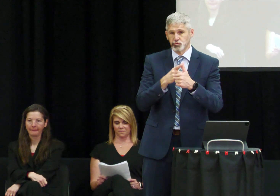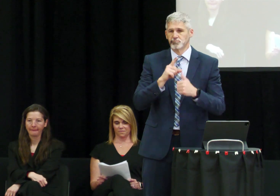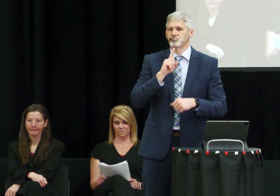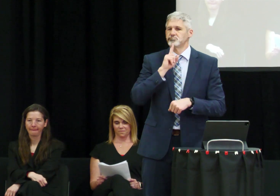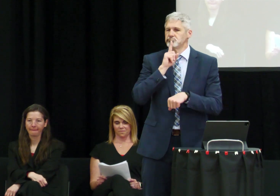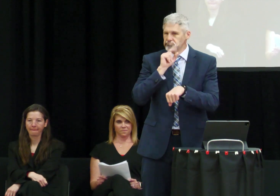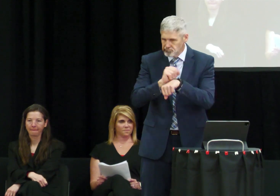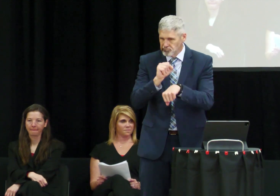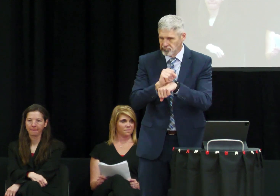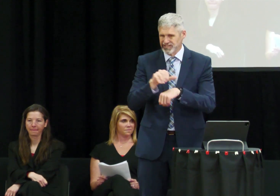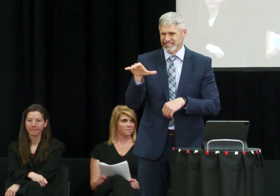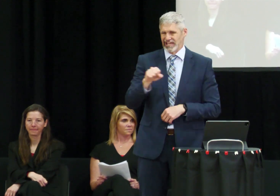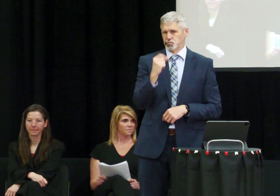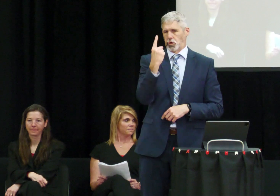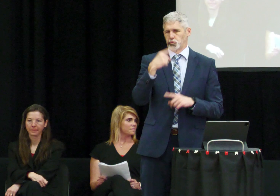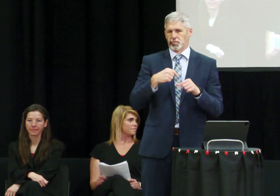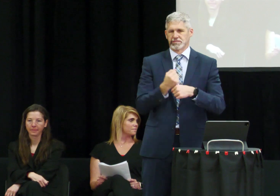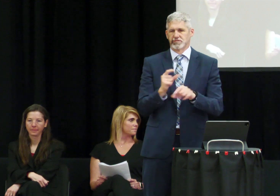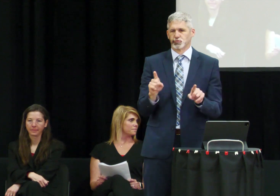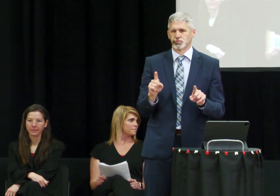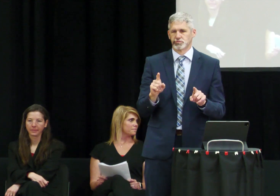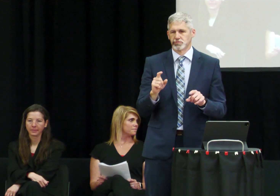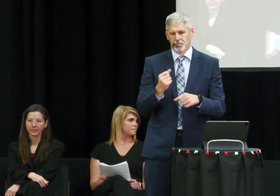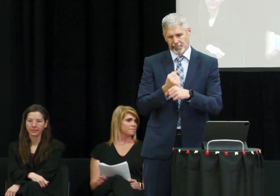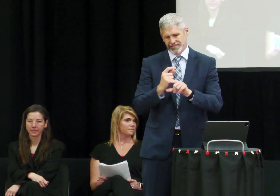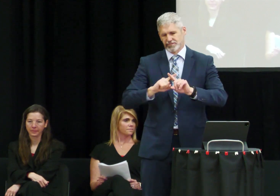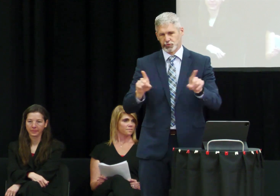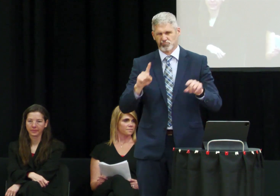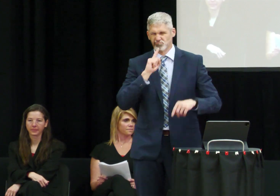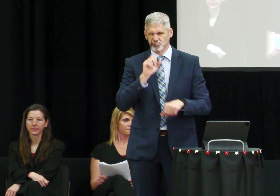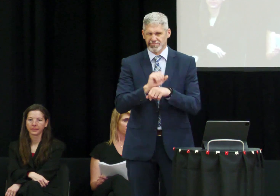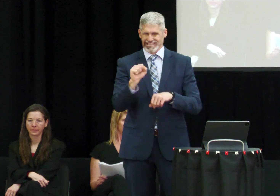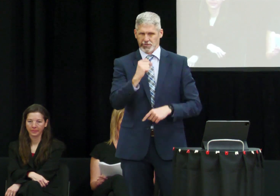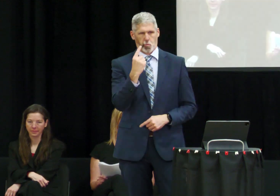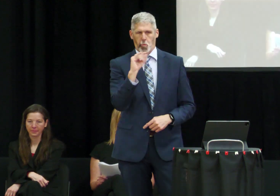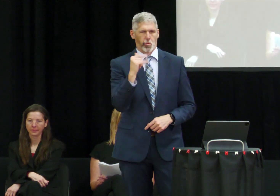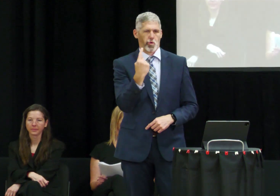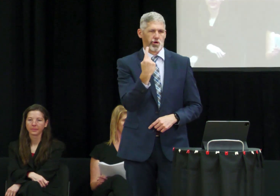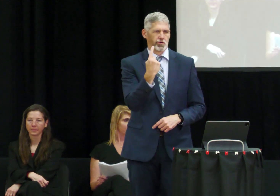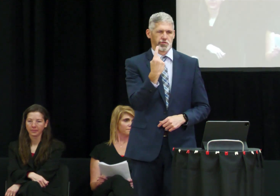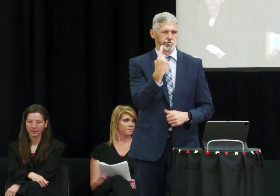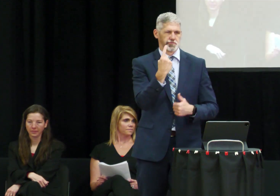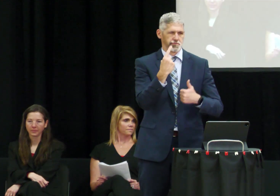The first one is that it really only does take one person to make a difference.